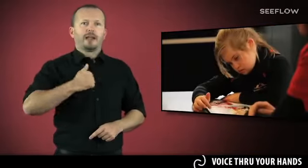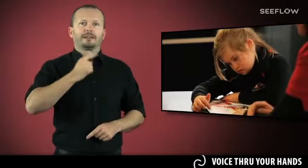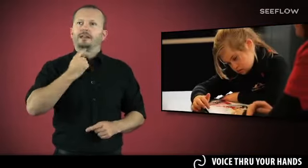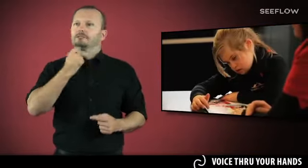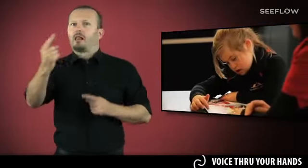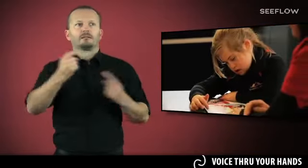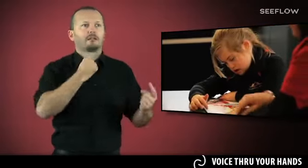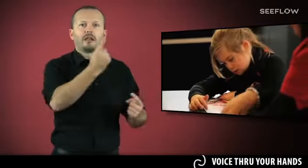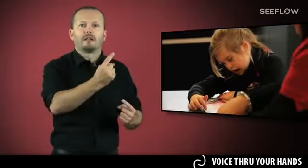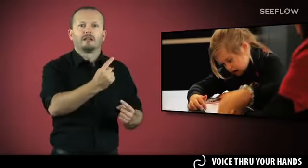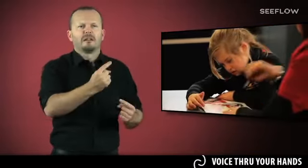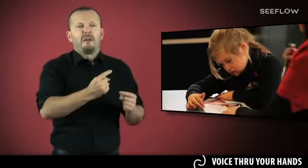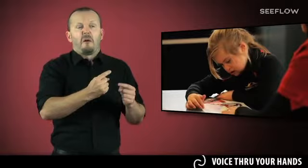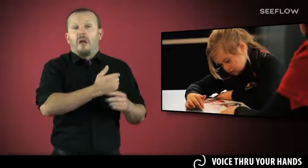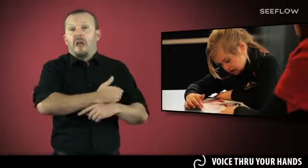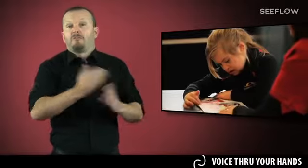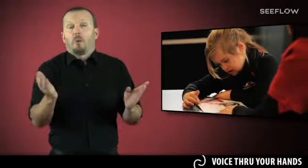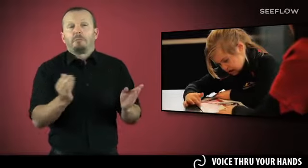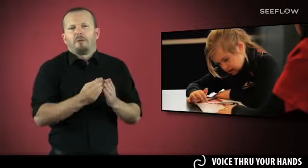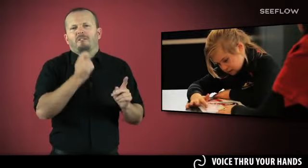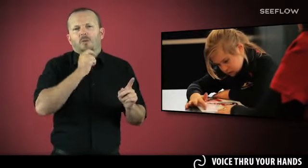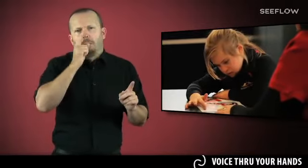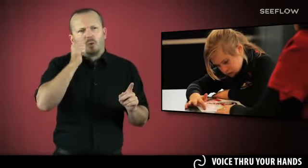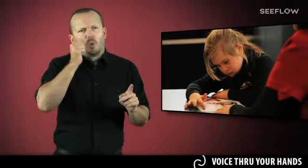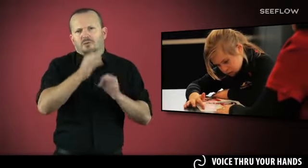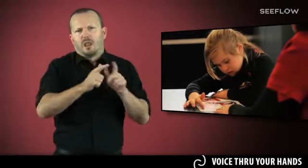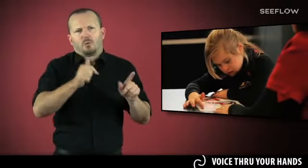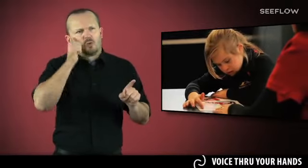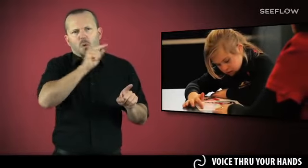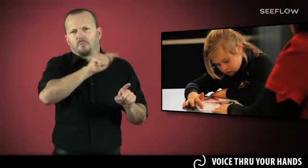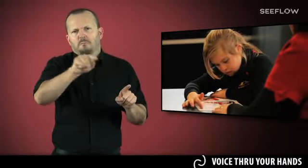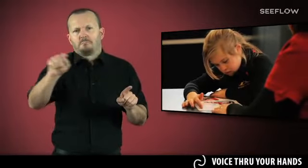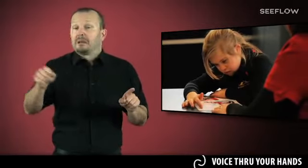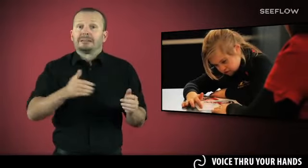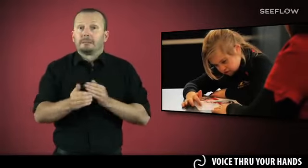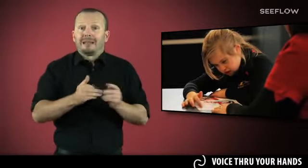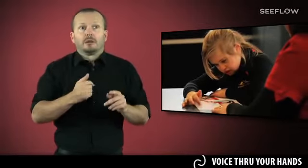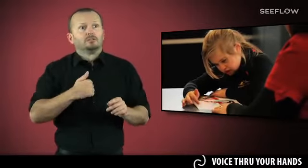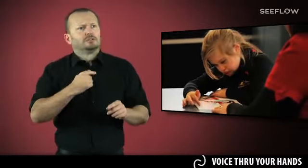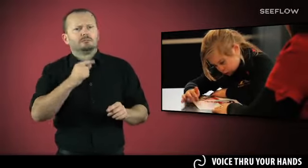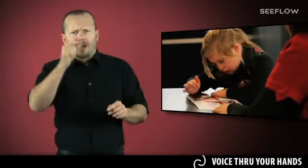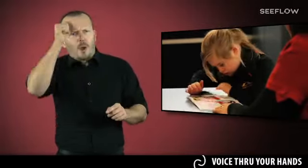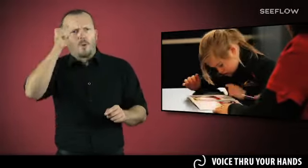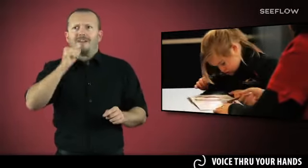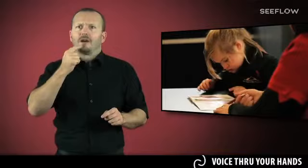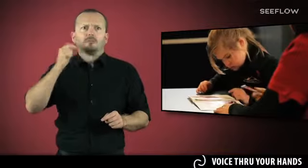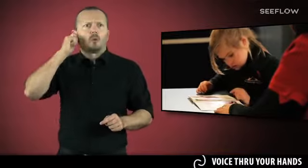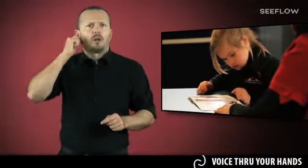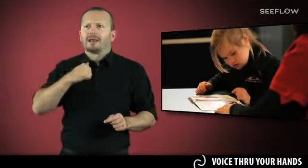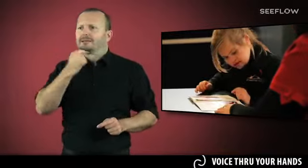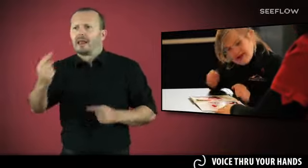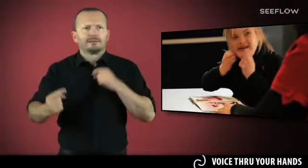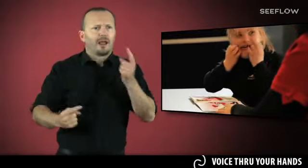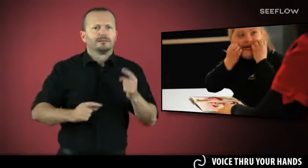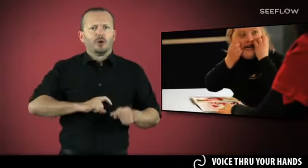even if it's only to a few people, she knows she can get her message across, so she can sit down and read that book. Her first school